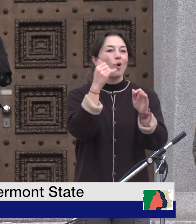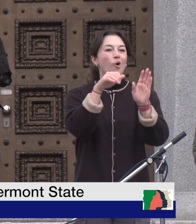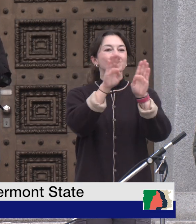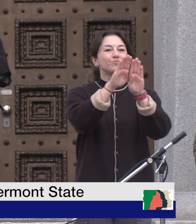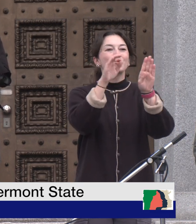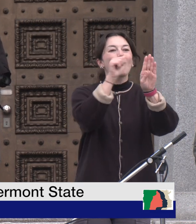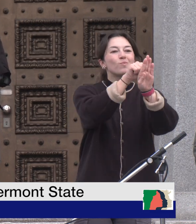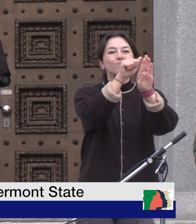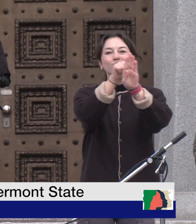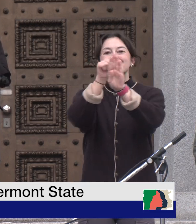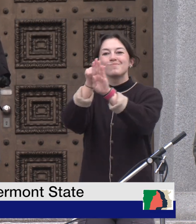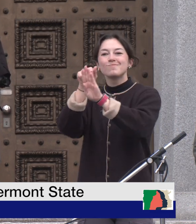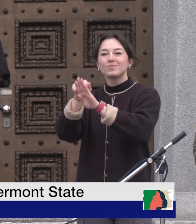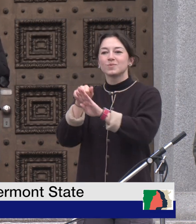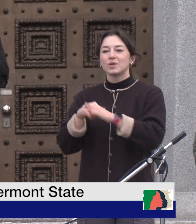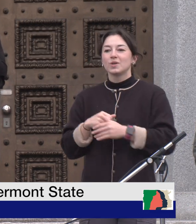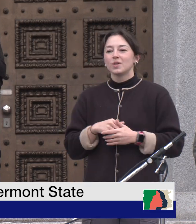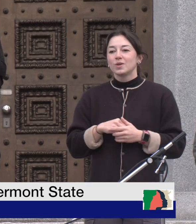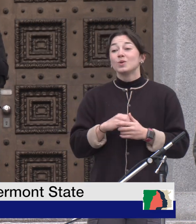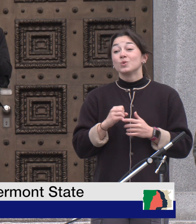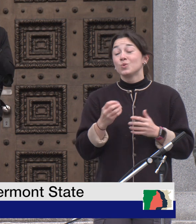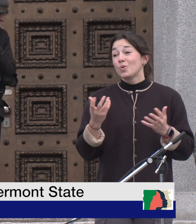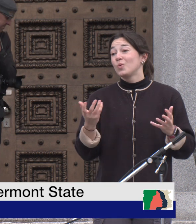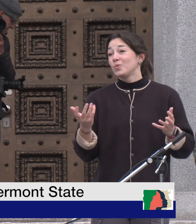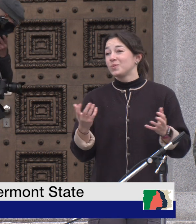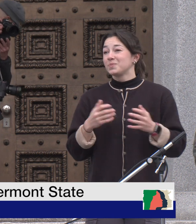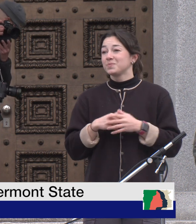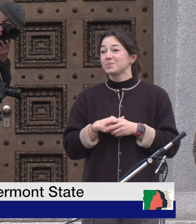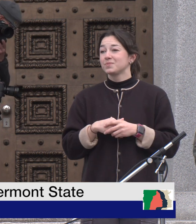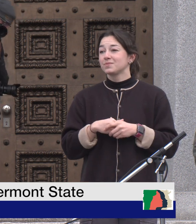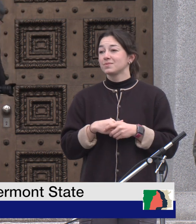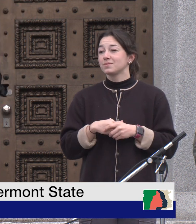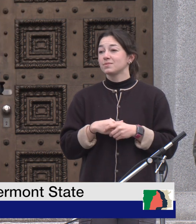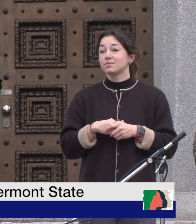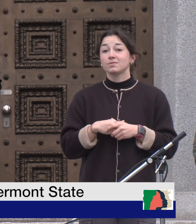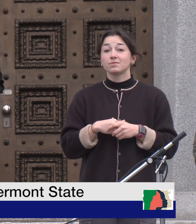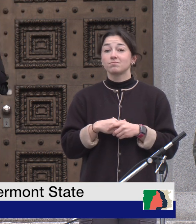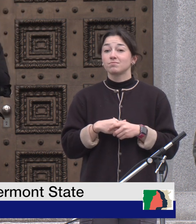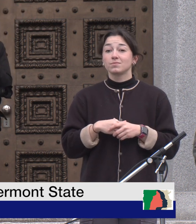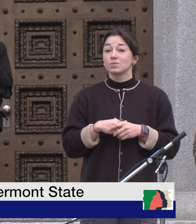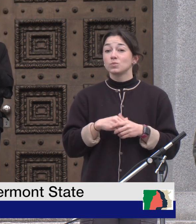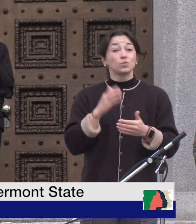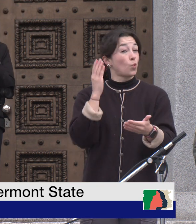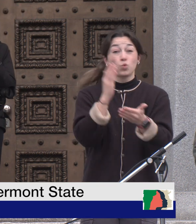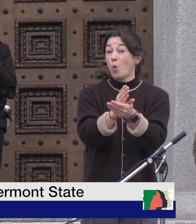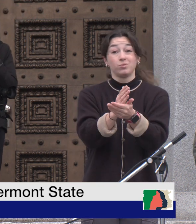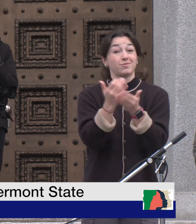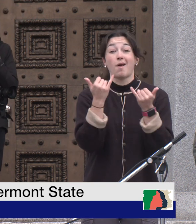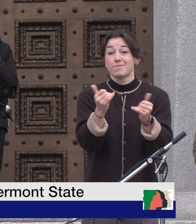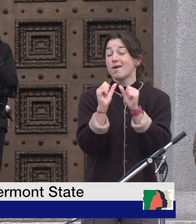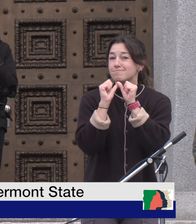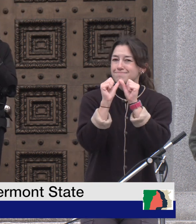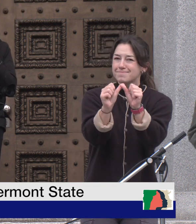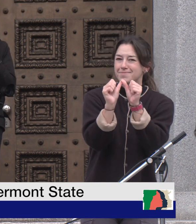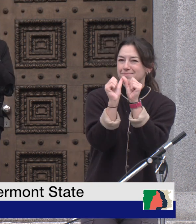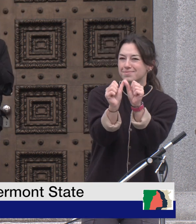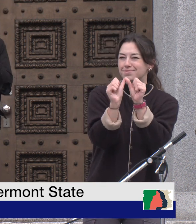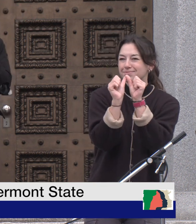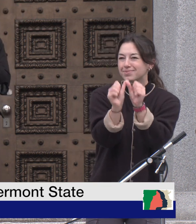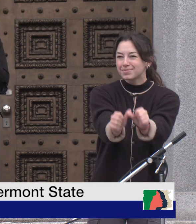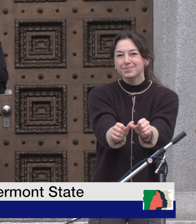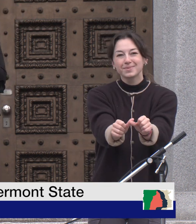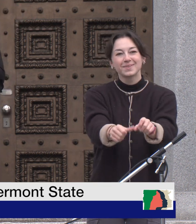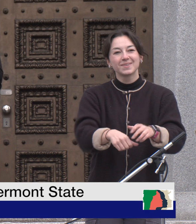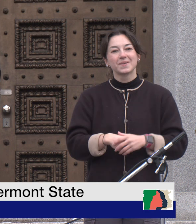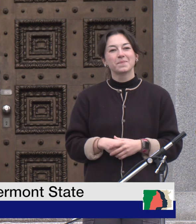of audacious for me to say, don't stop now. You should.